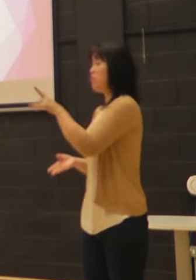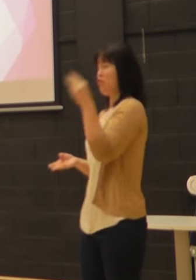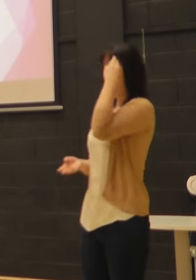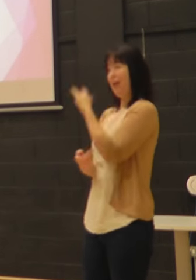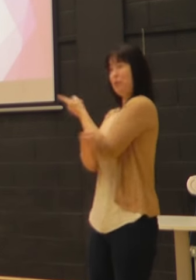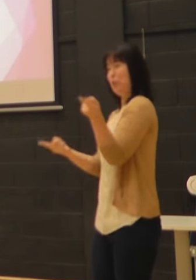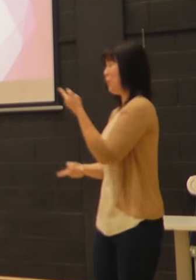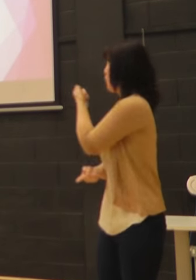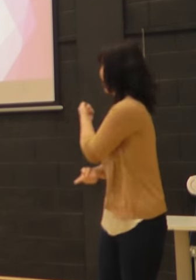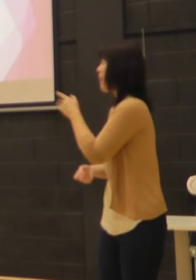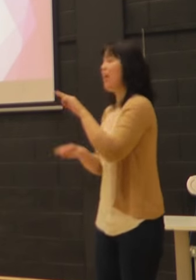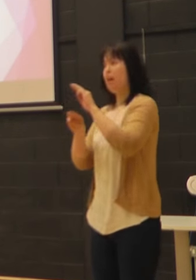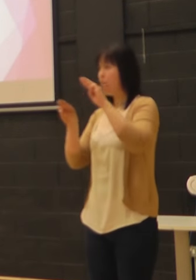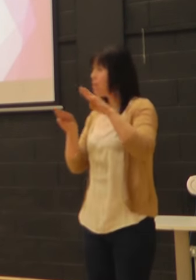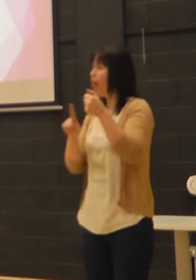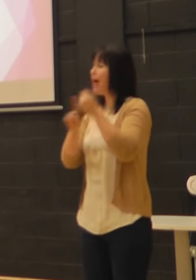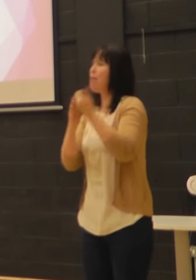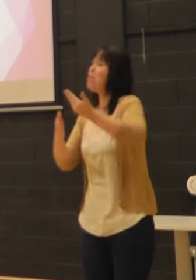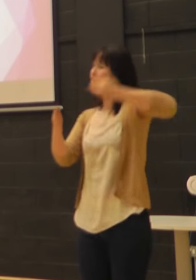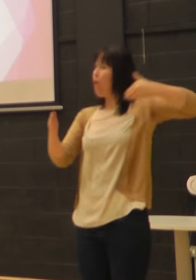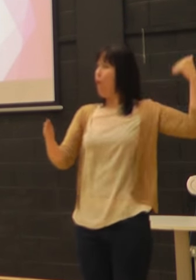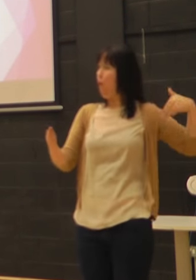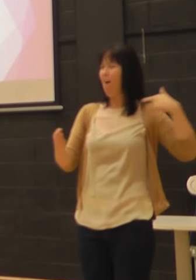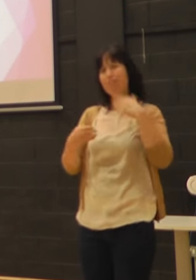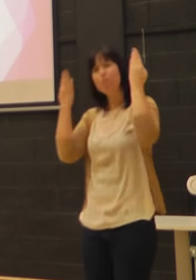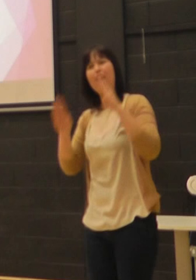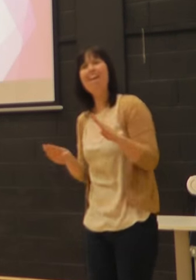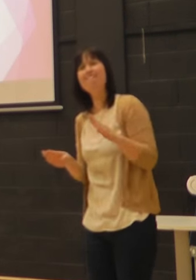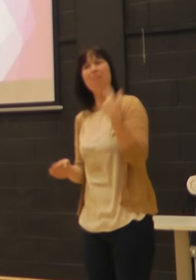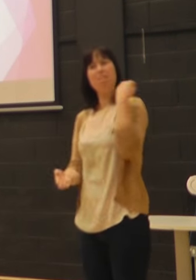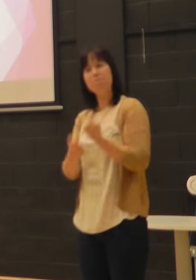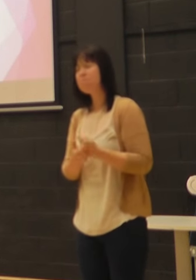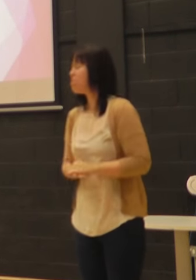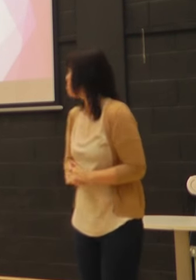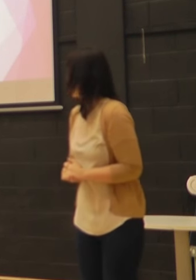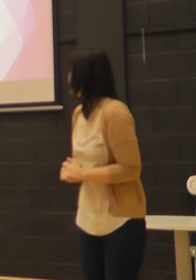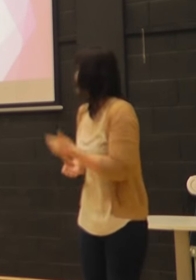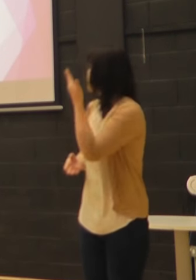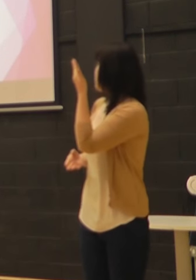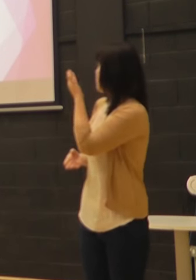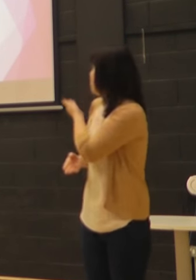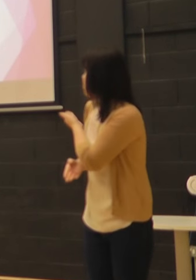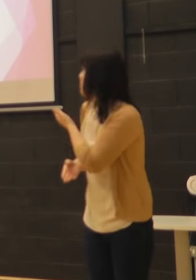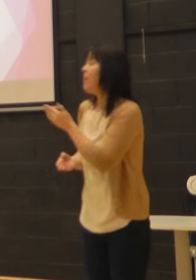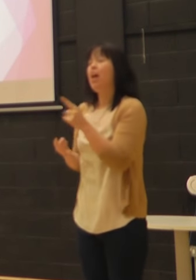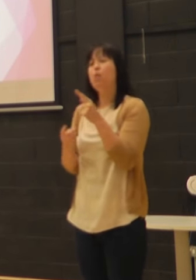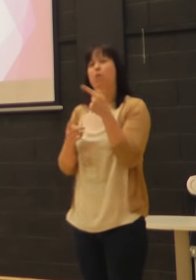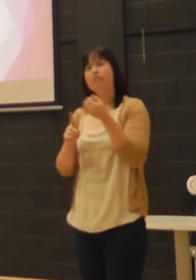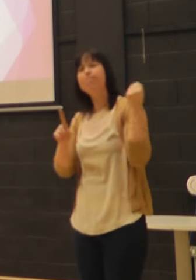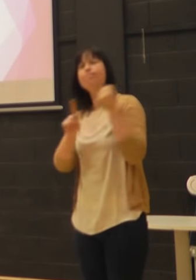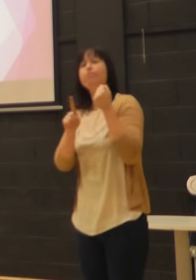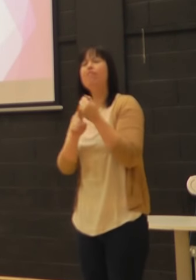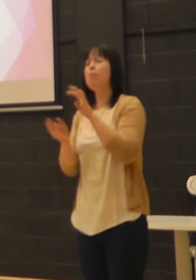that people fought before in quite brave ways. This is the demonstration that